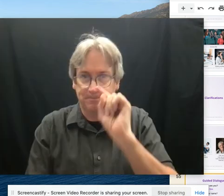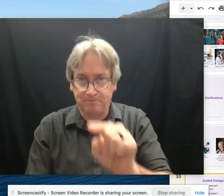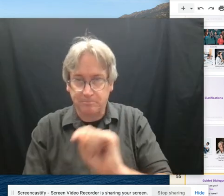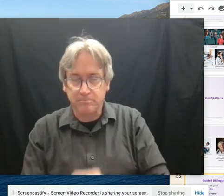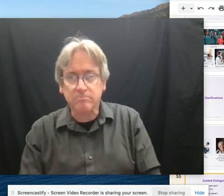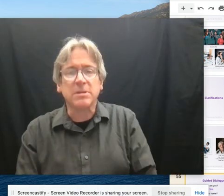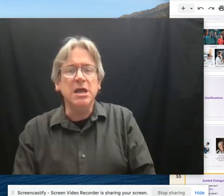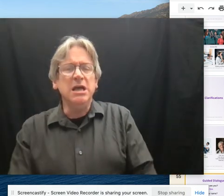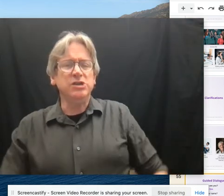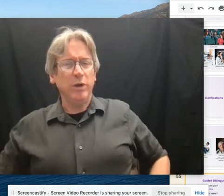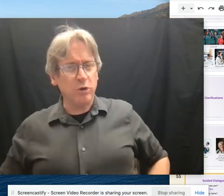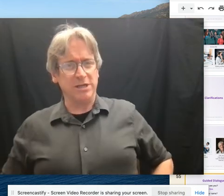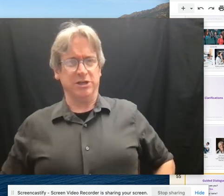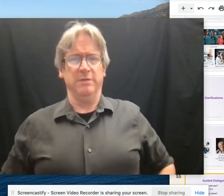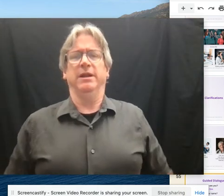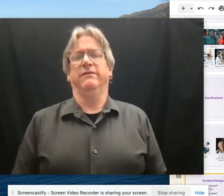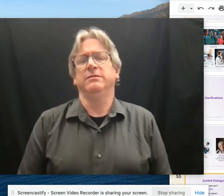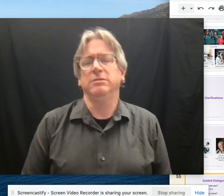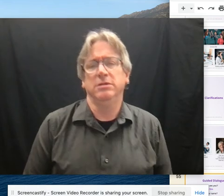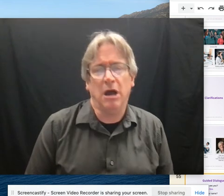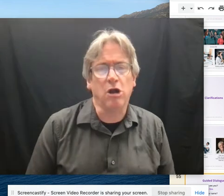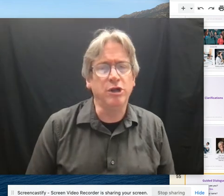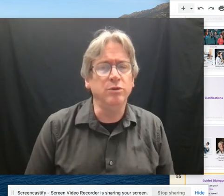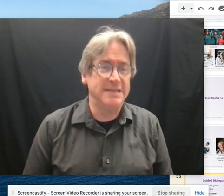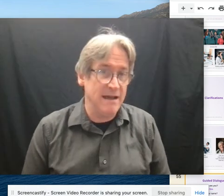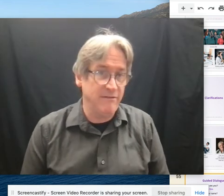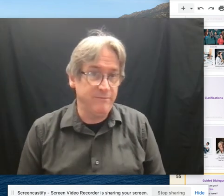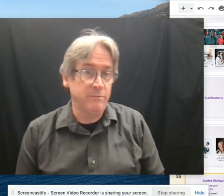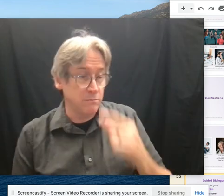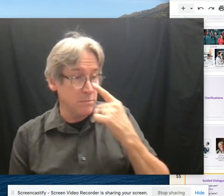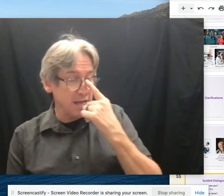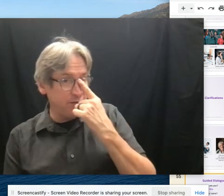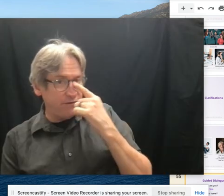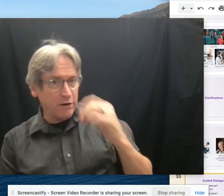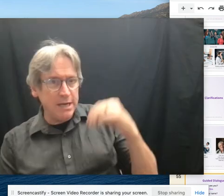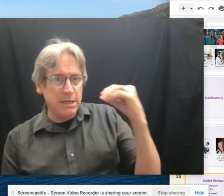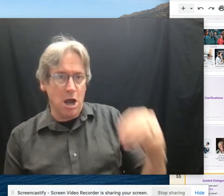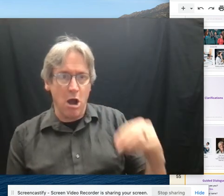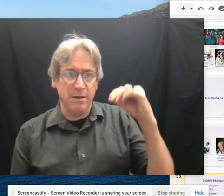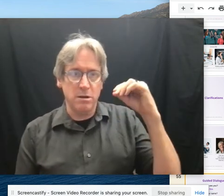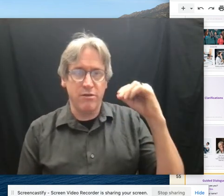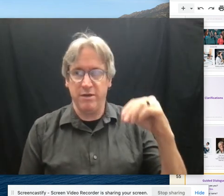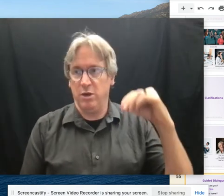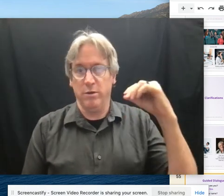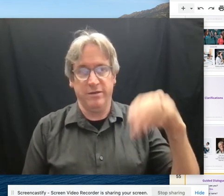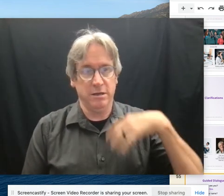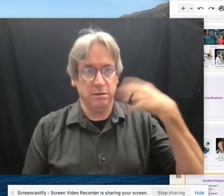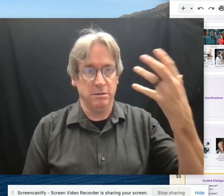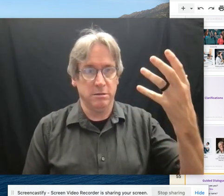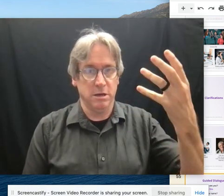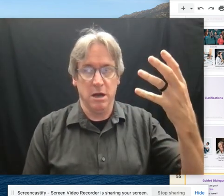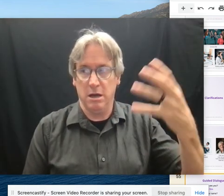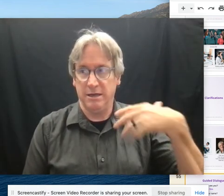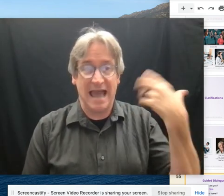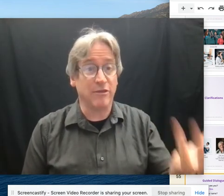easier. There's a weird question in the middle of it. Are you deaf? It's a very common thing